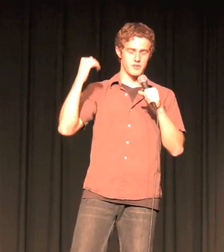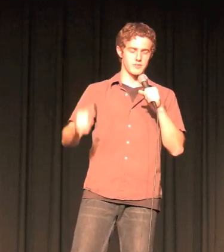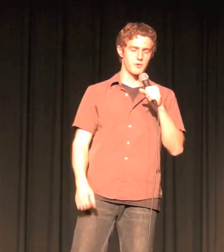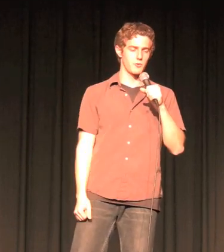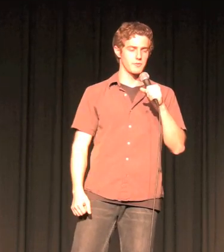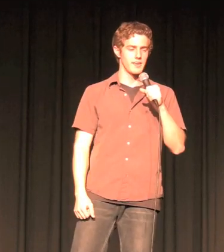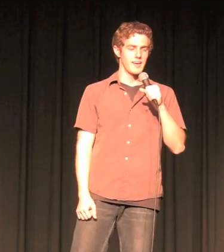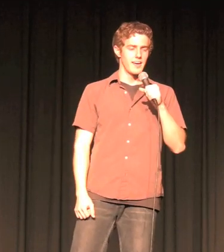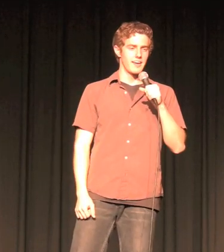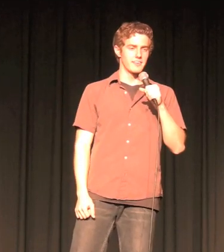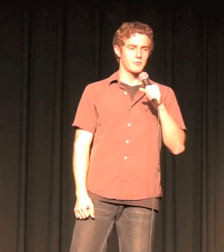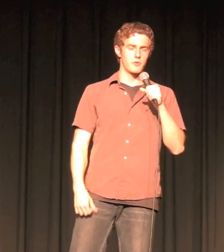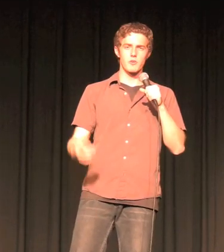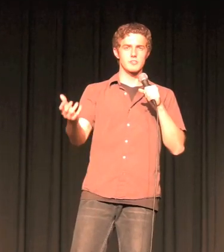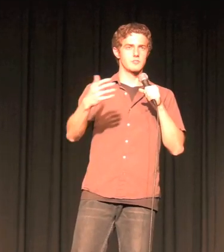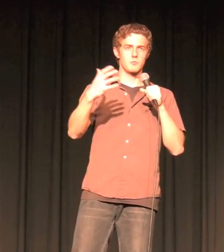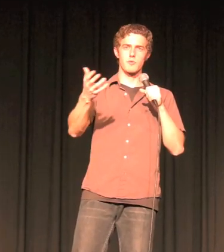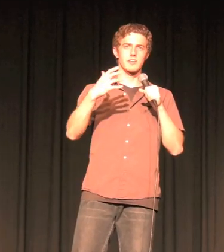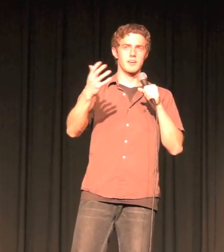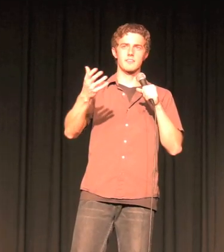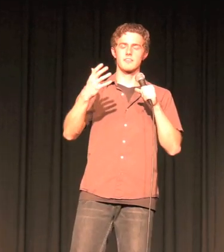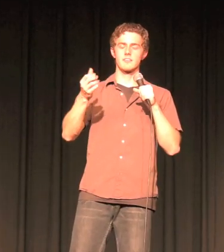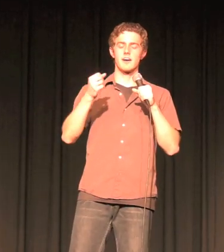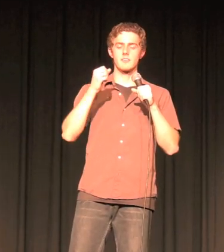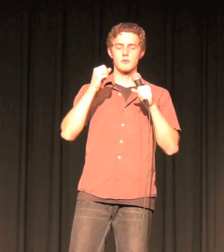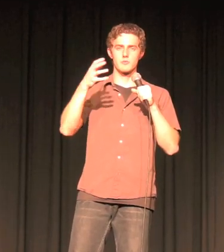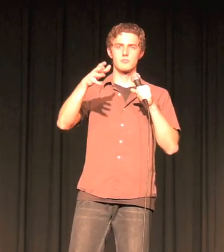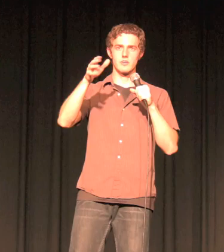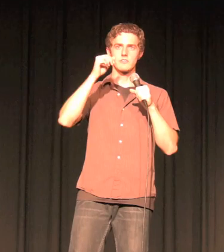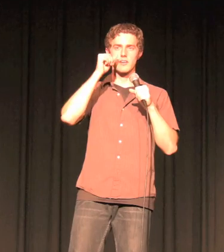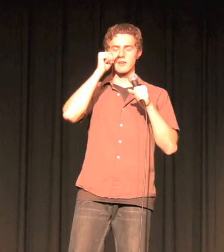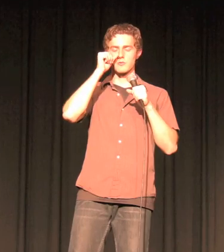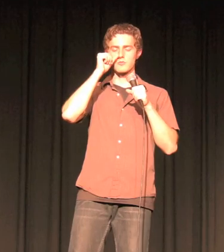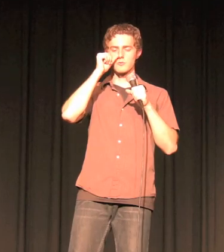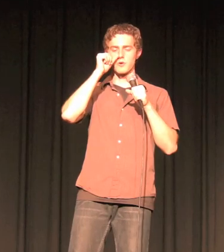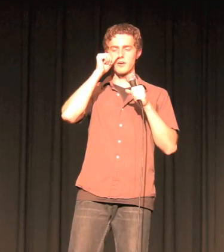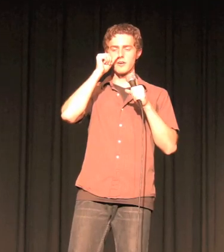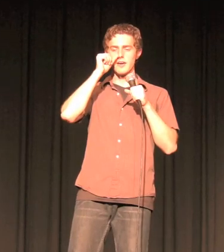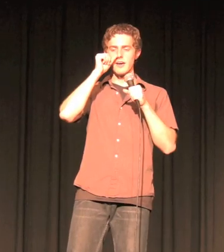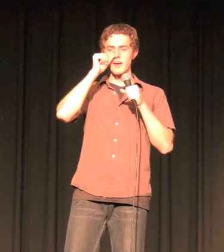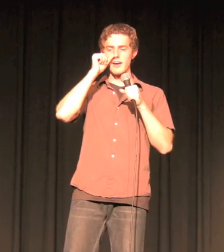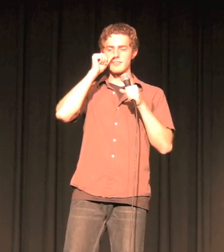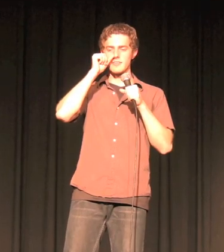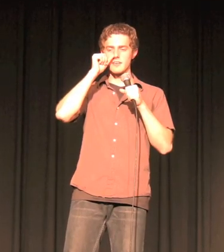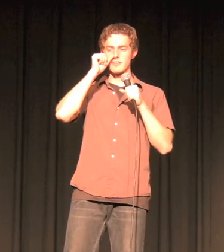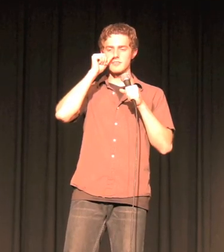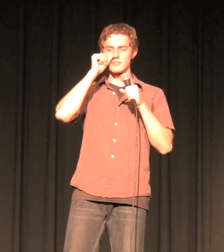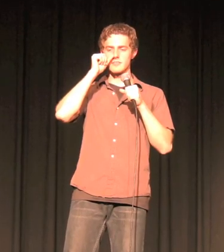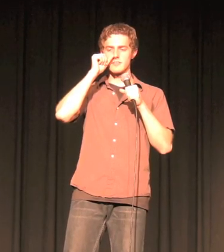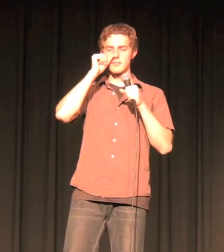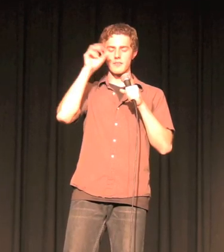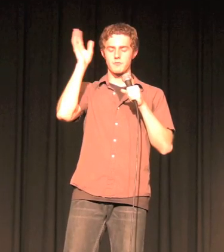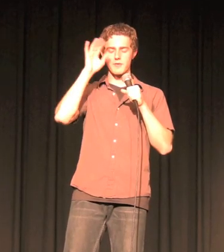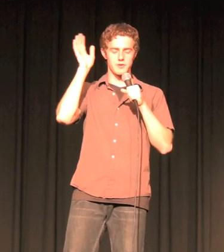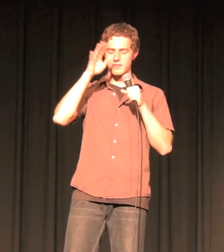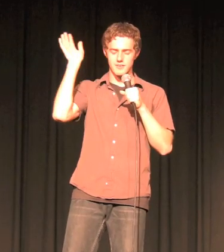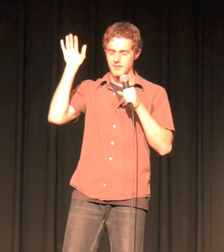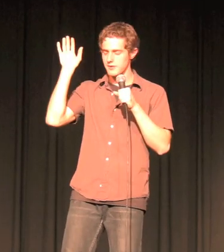Jonathan Colton. And we really connected a lot. She was in sign language as well at, I forget the Kentucky